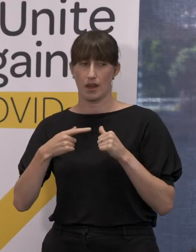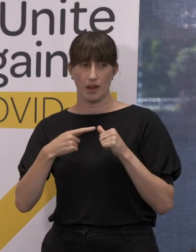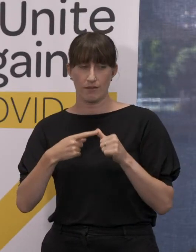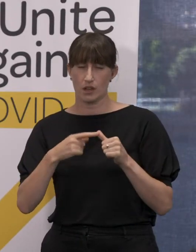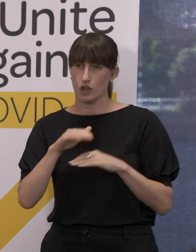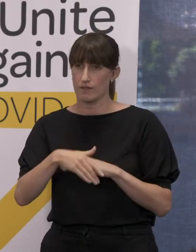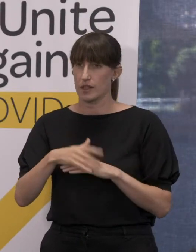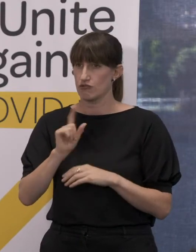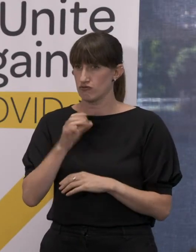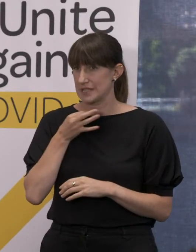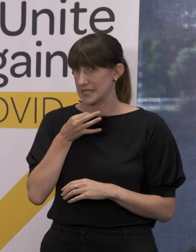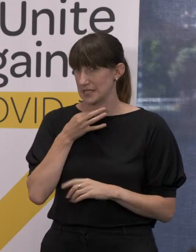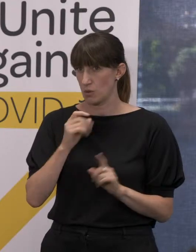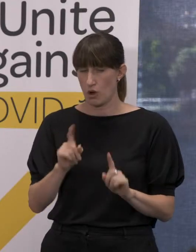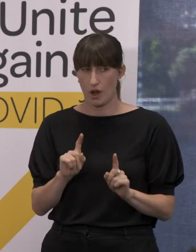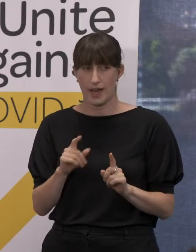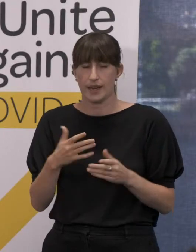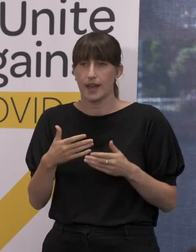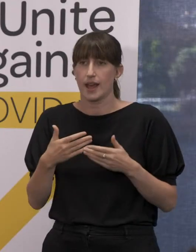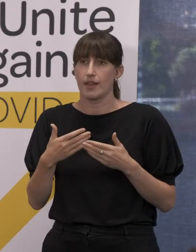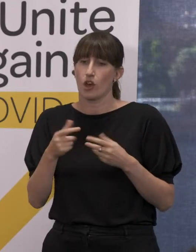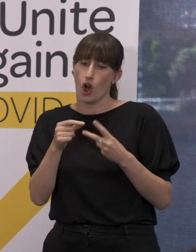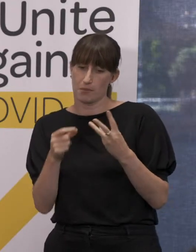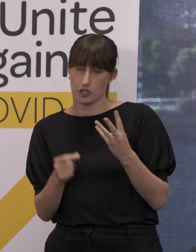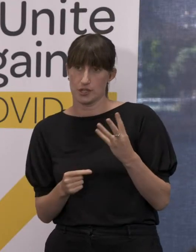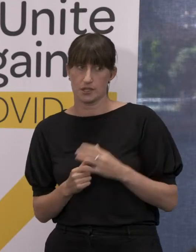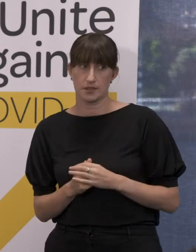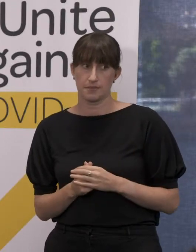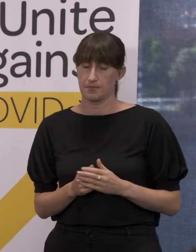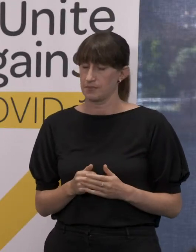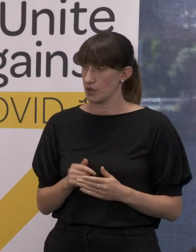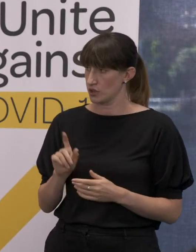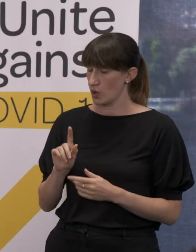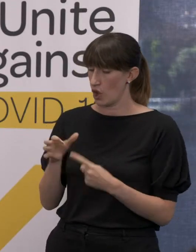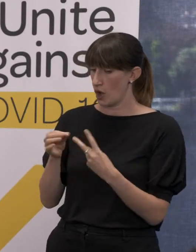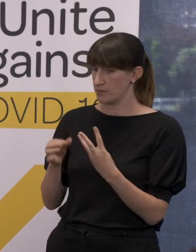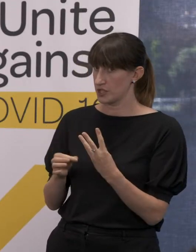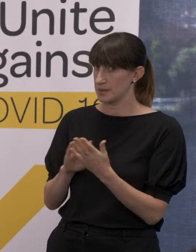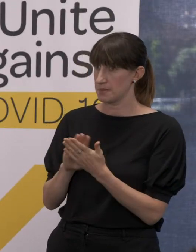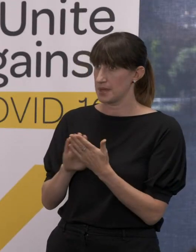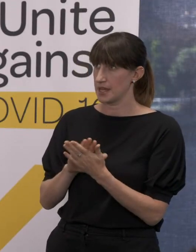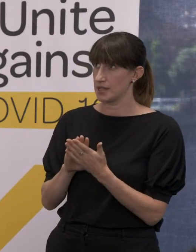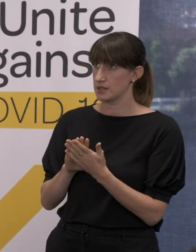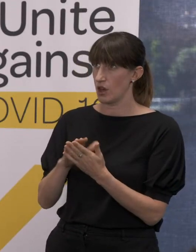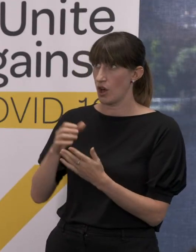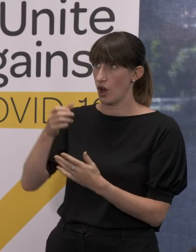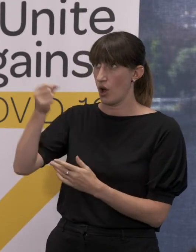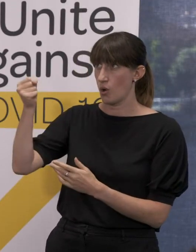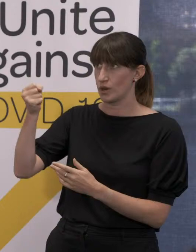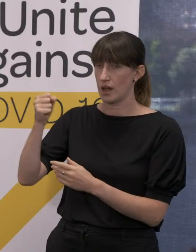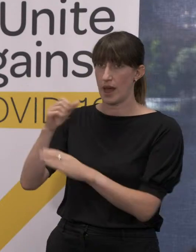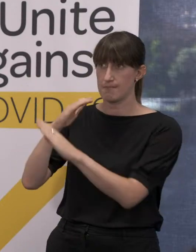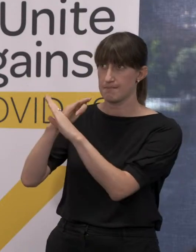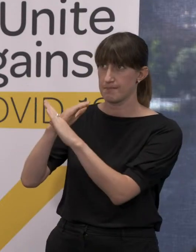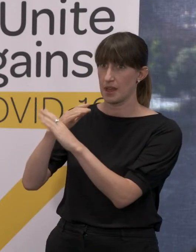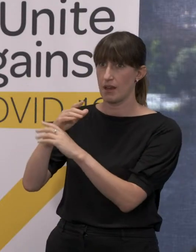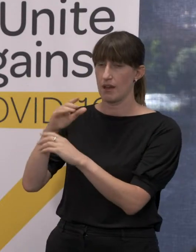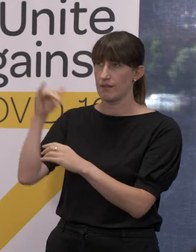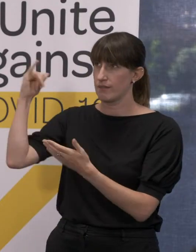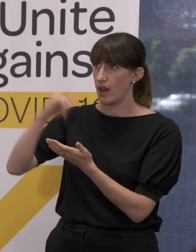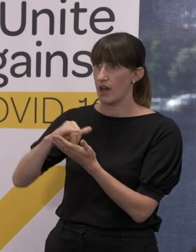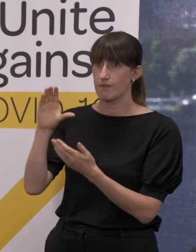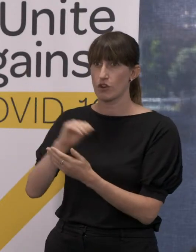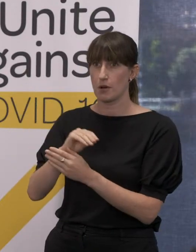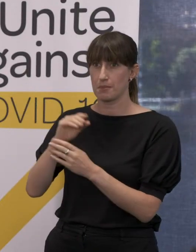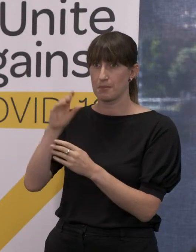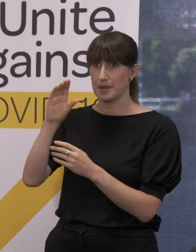therefore what options might be about how you could reduce that risk. Included in those options, is halting the flights, halting the entry into the country for